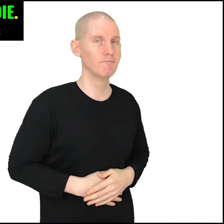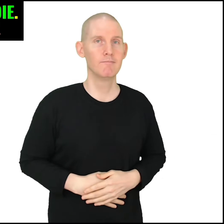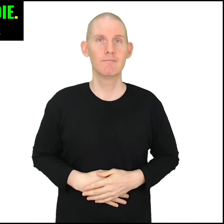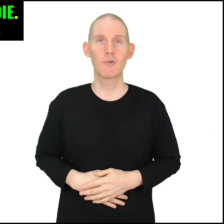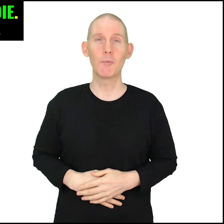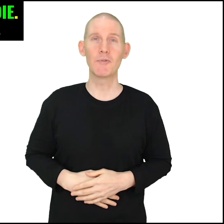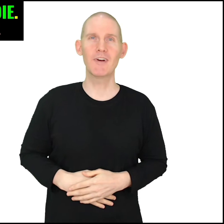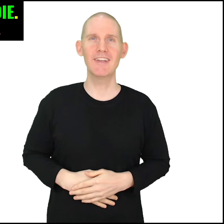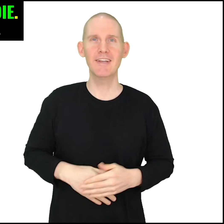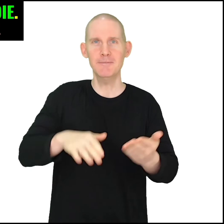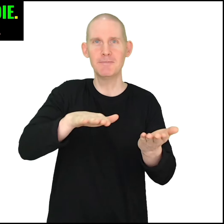From the front again.